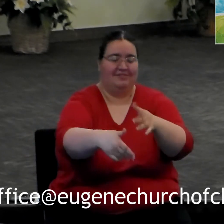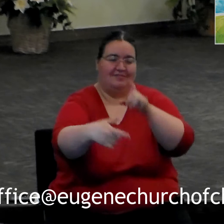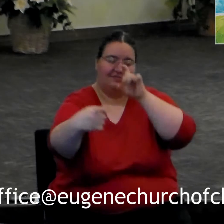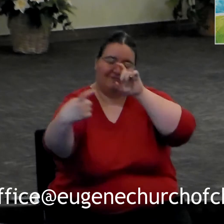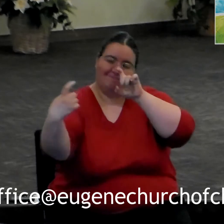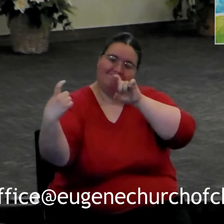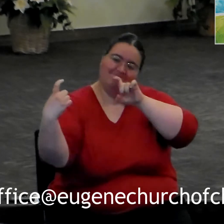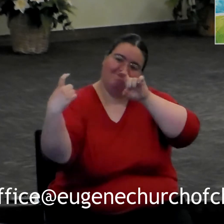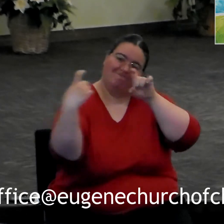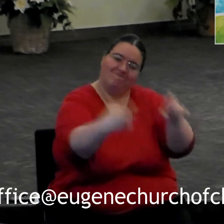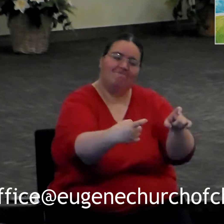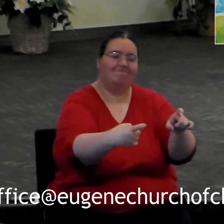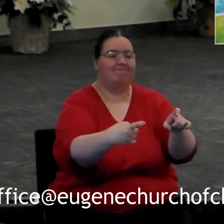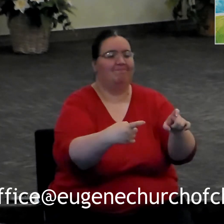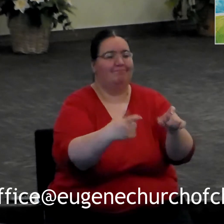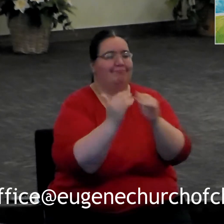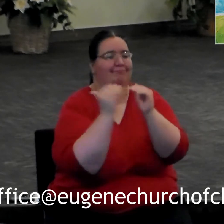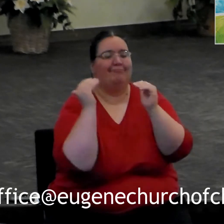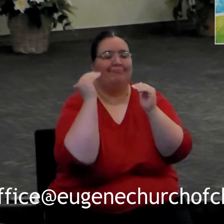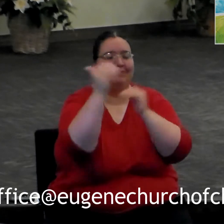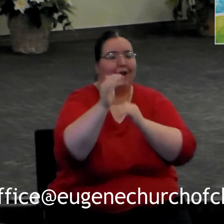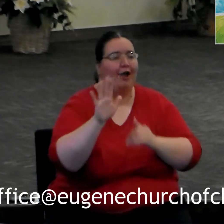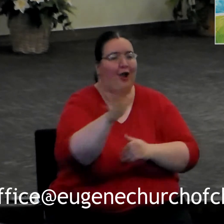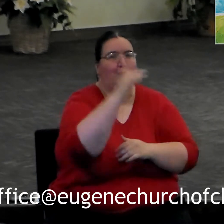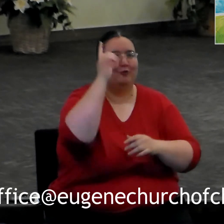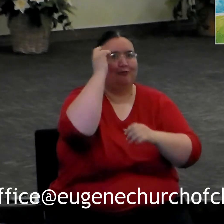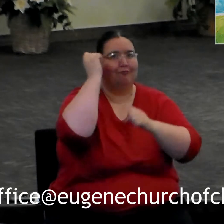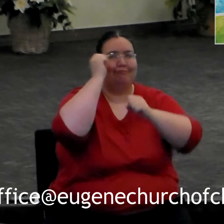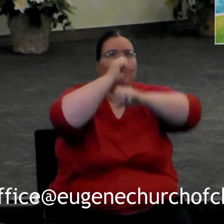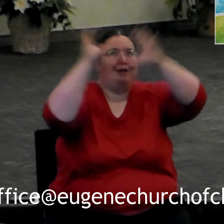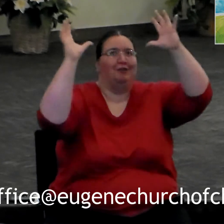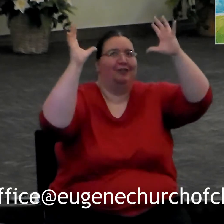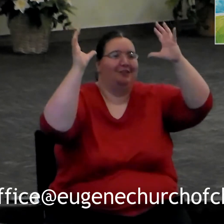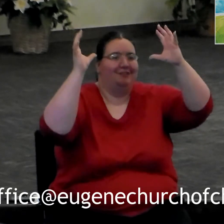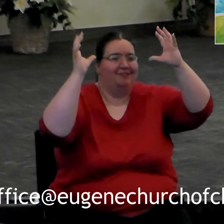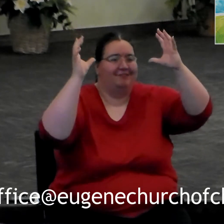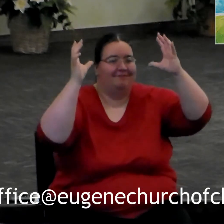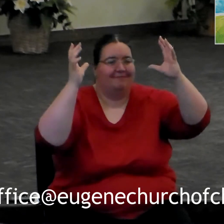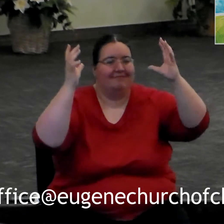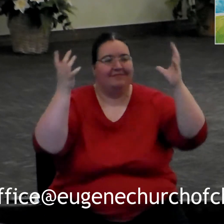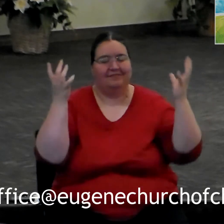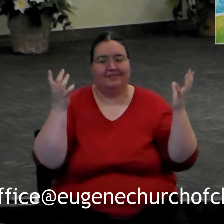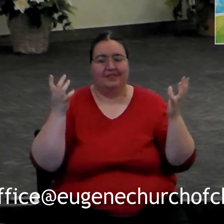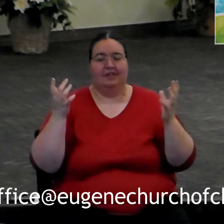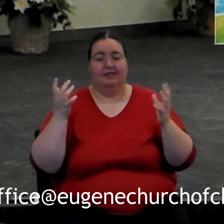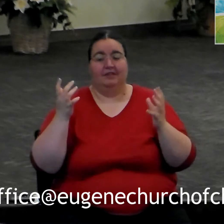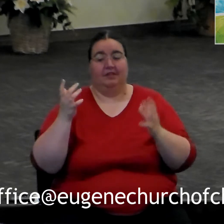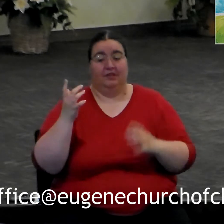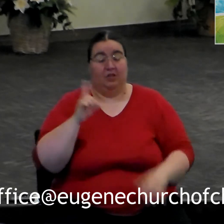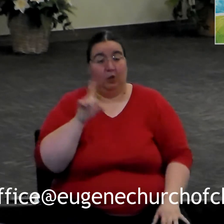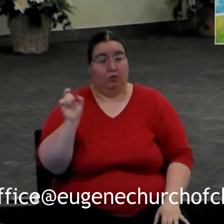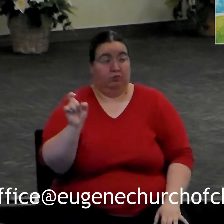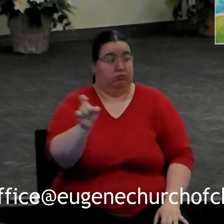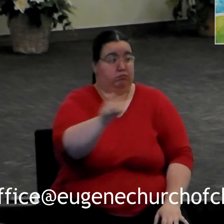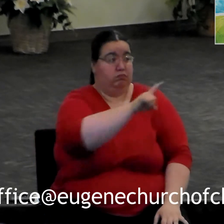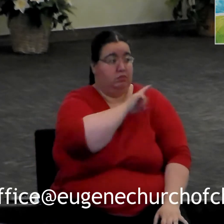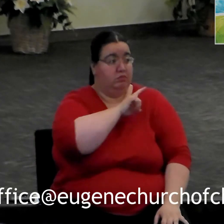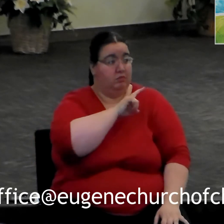And the question for us this morning is are we living that way? Are we living in the kind of way that says the things